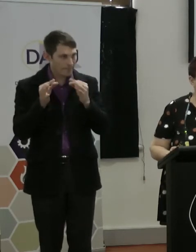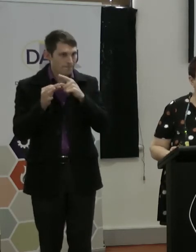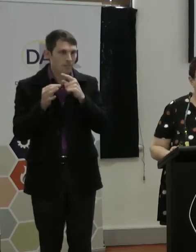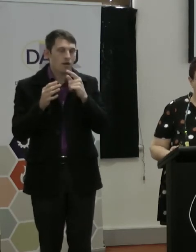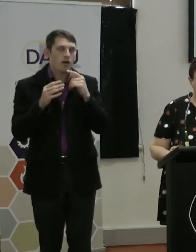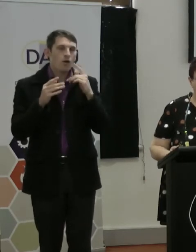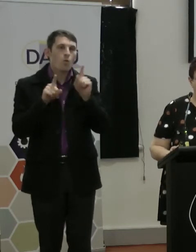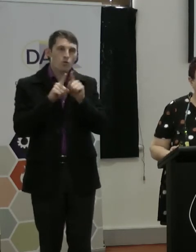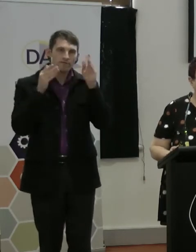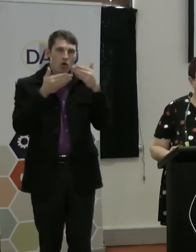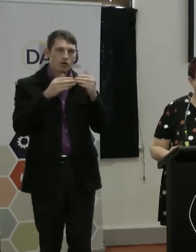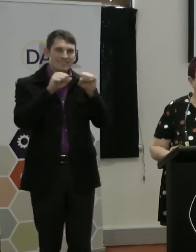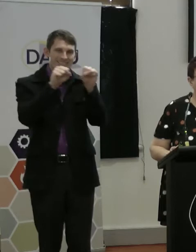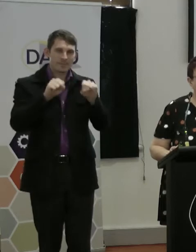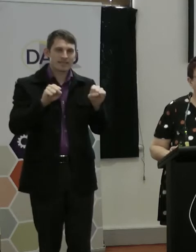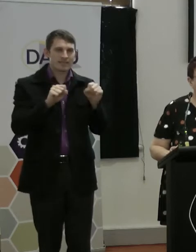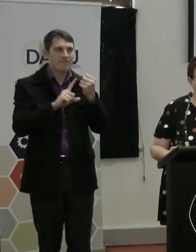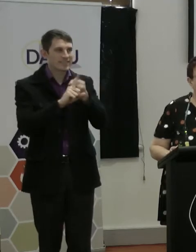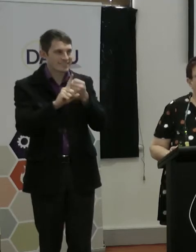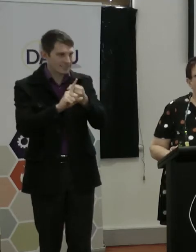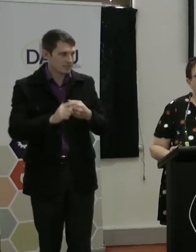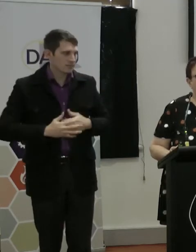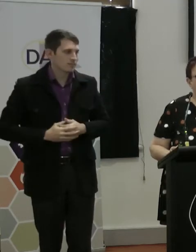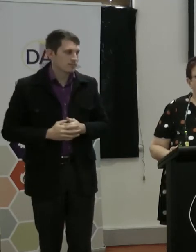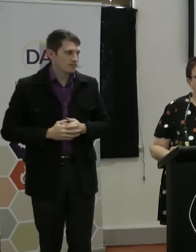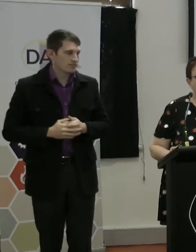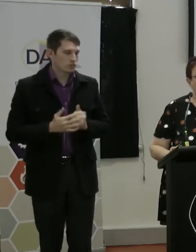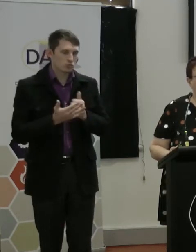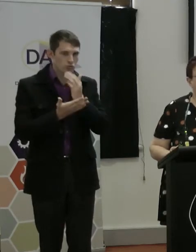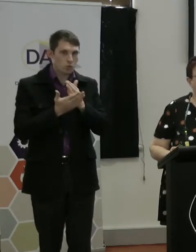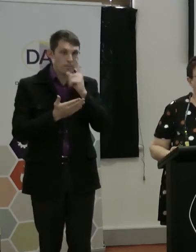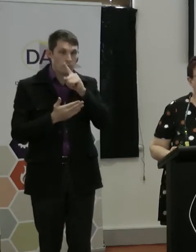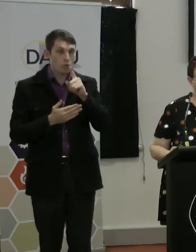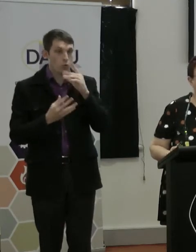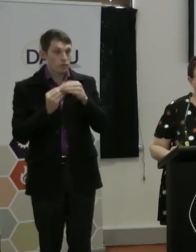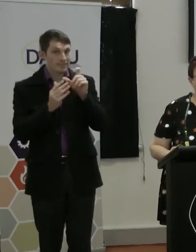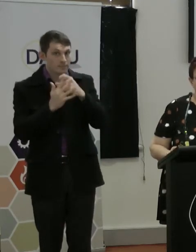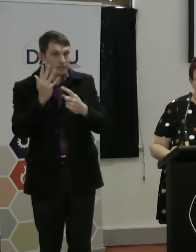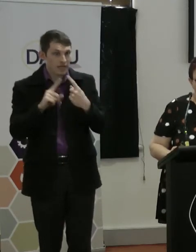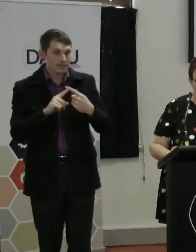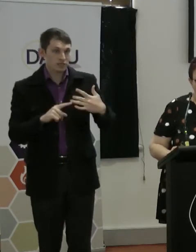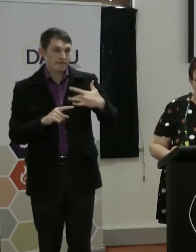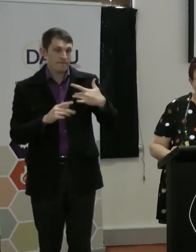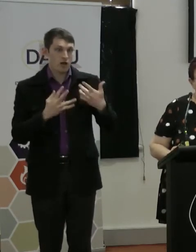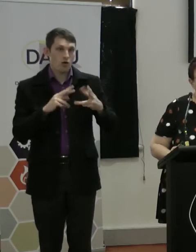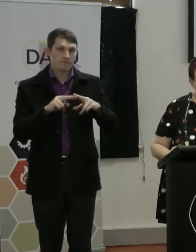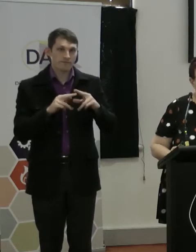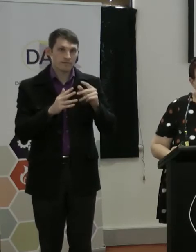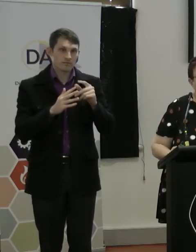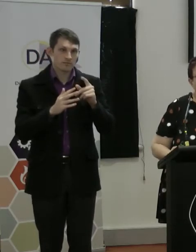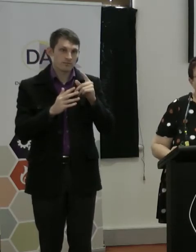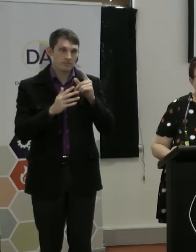advocacy. It's to ensure that people with a disability, survivors with disability,